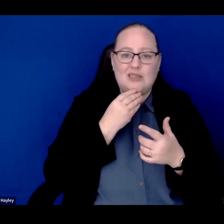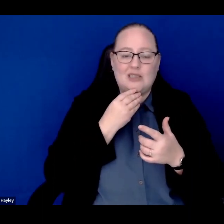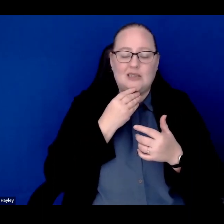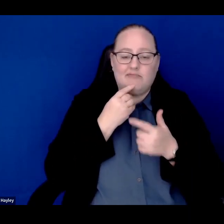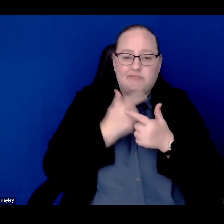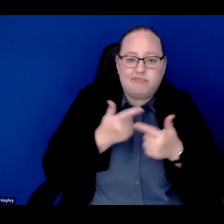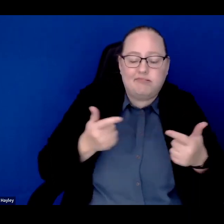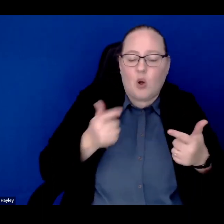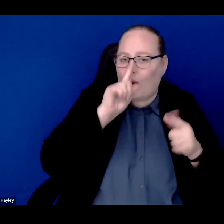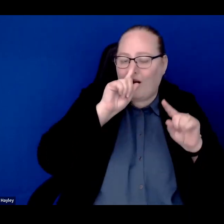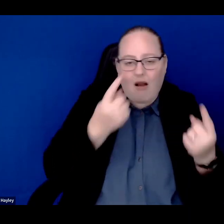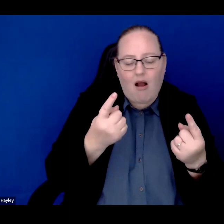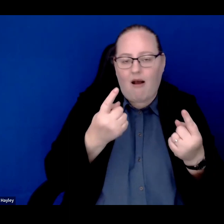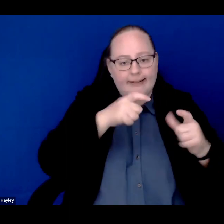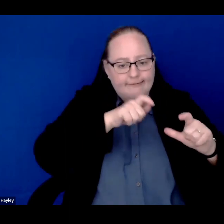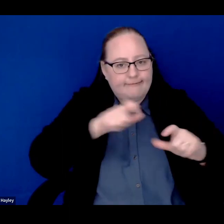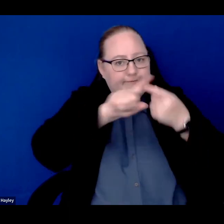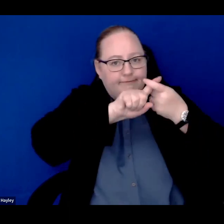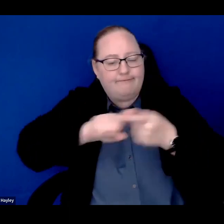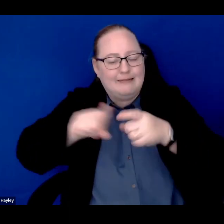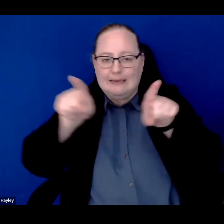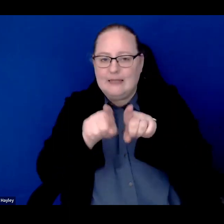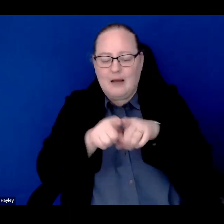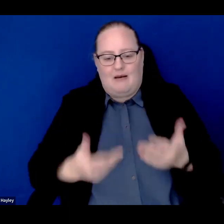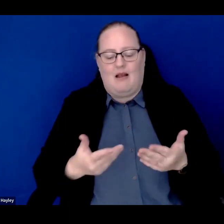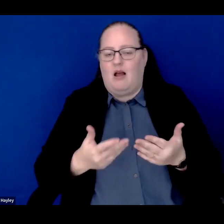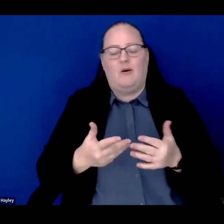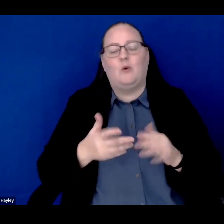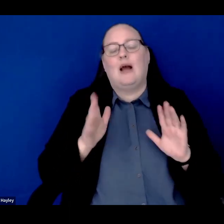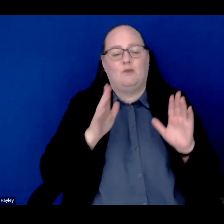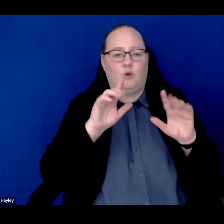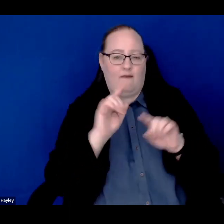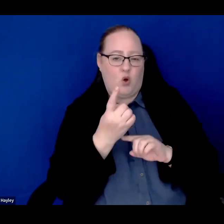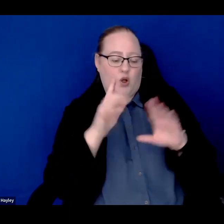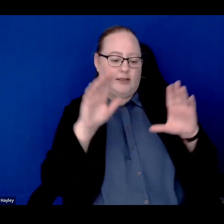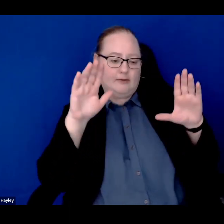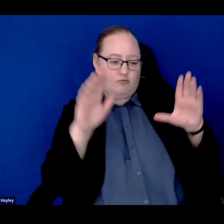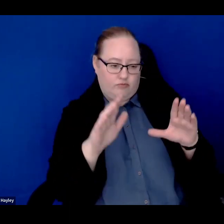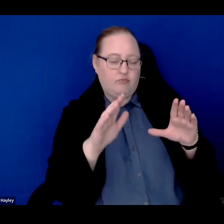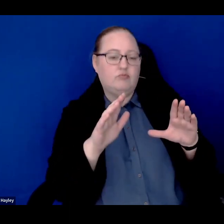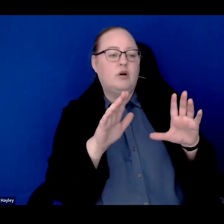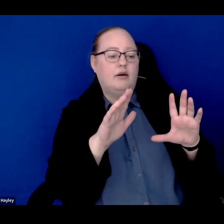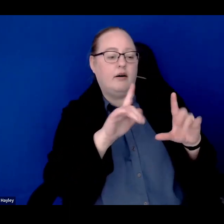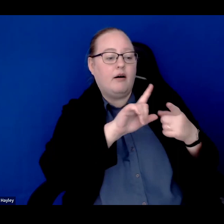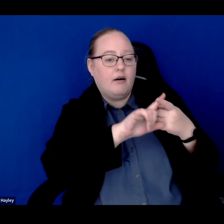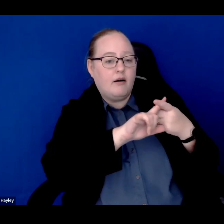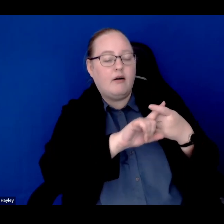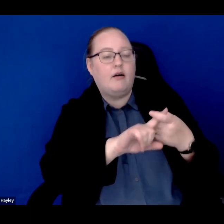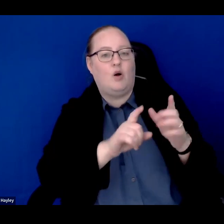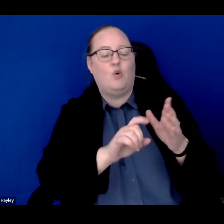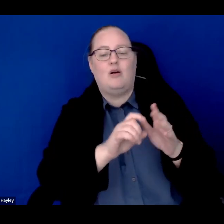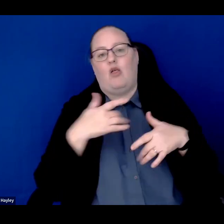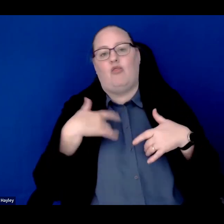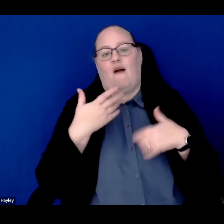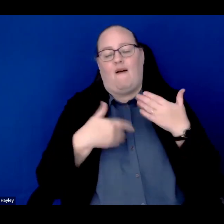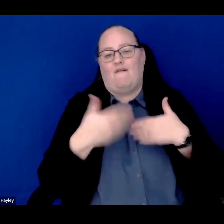phase, and then we can thrive, you know, within planetary boundaries. But because it's very easy to already